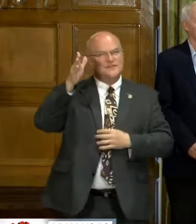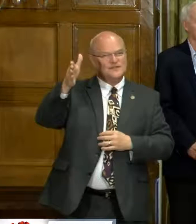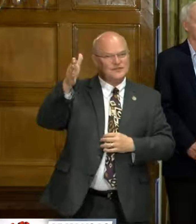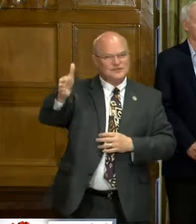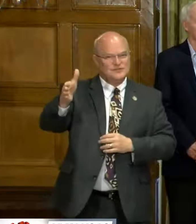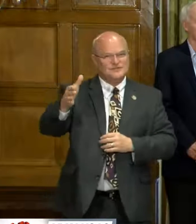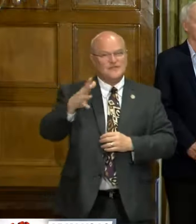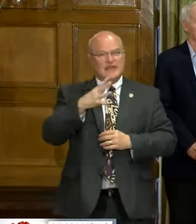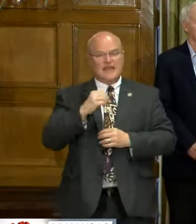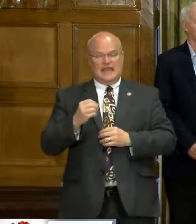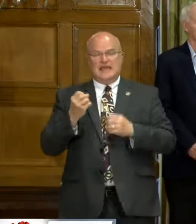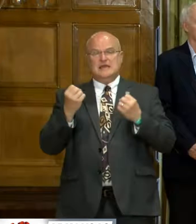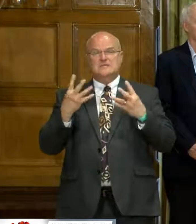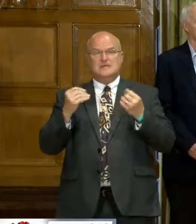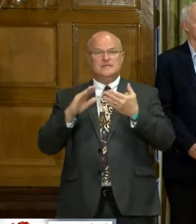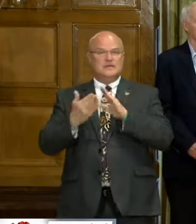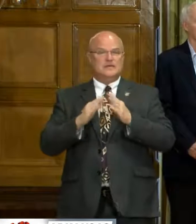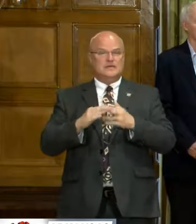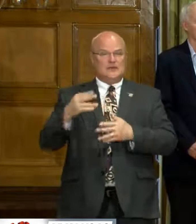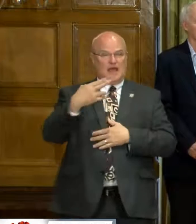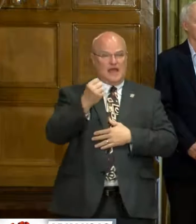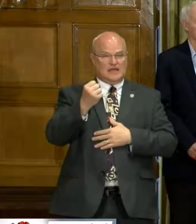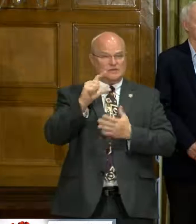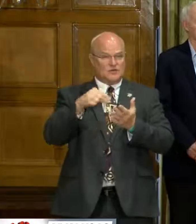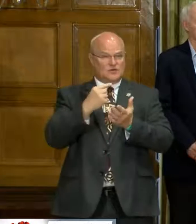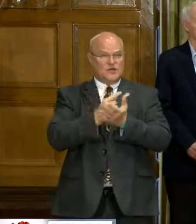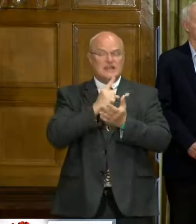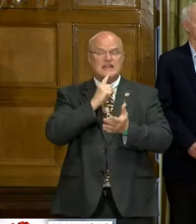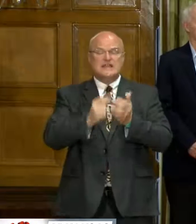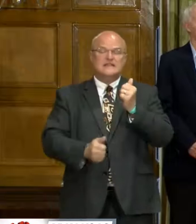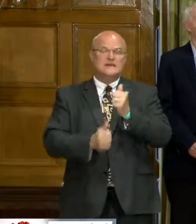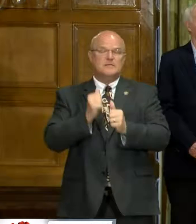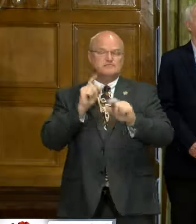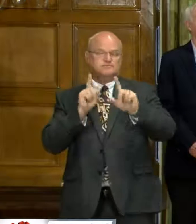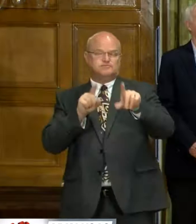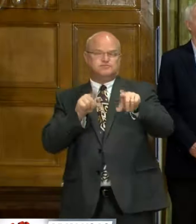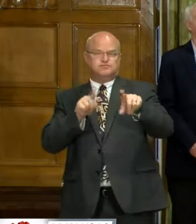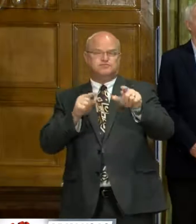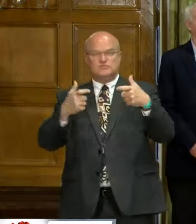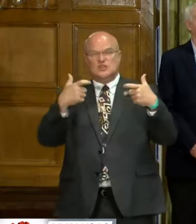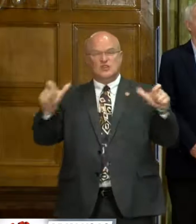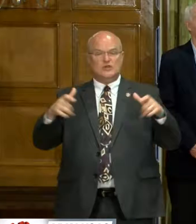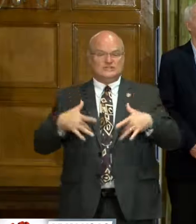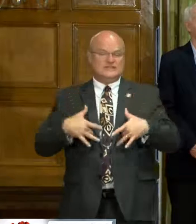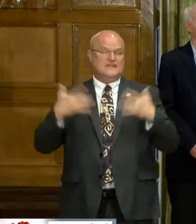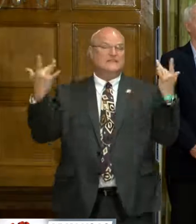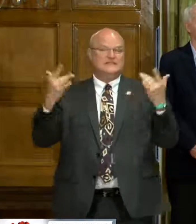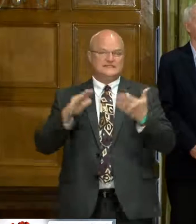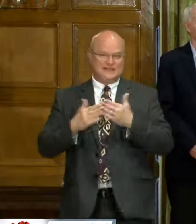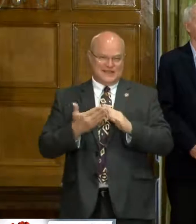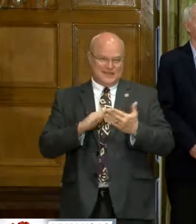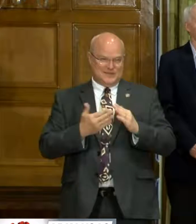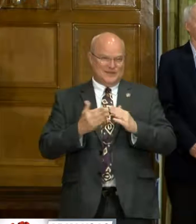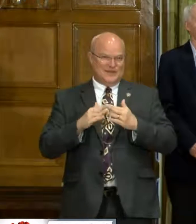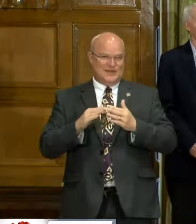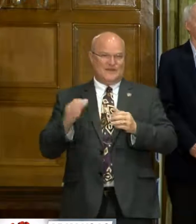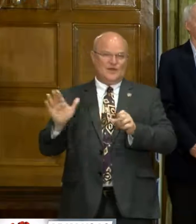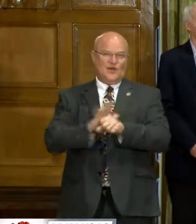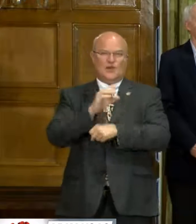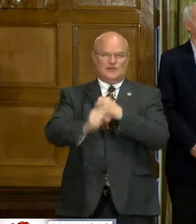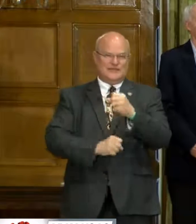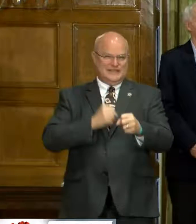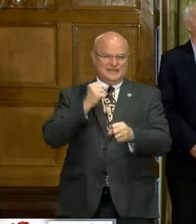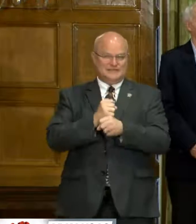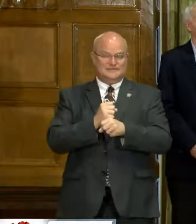future. In many communities, the high school graduation is one of the most attended, one of the largest events in the community in the whole